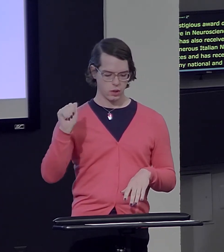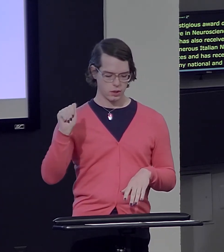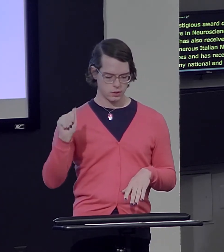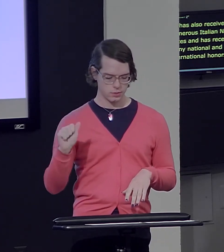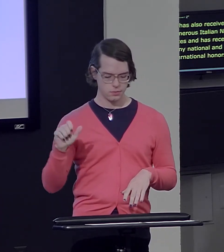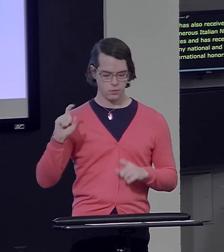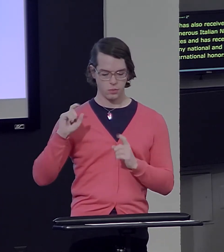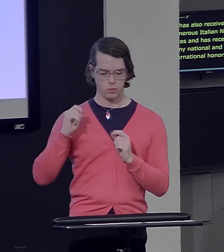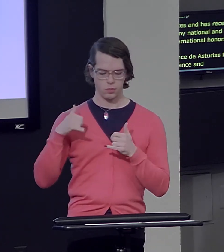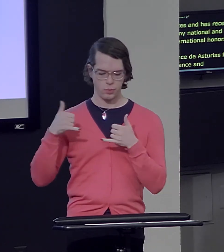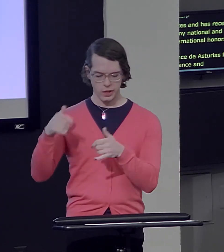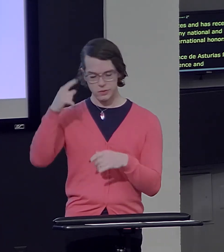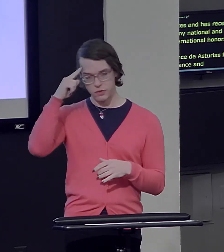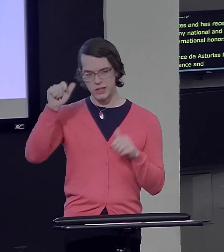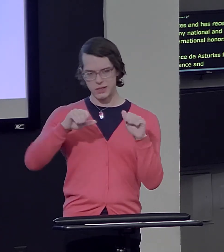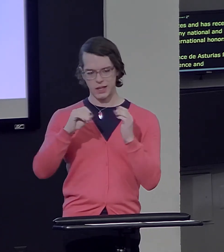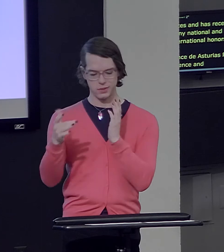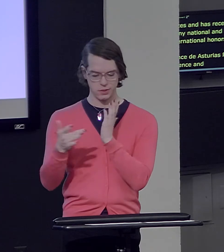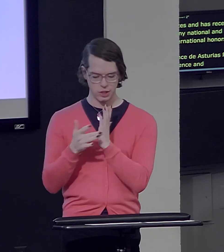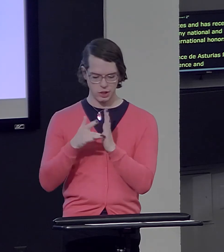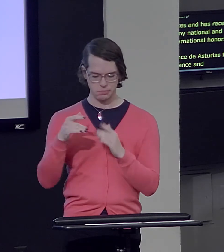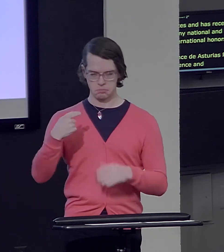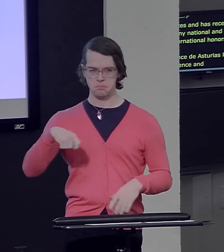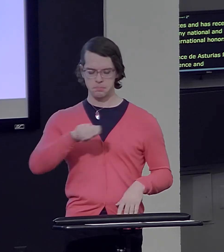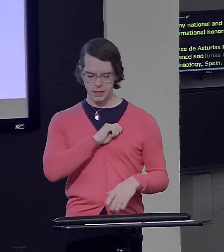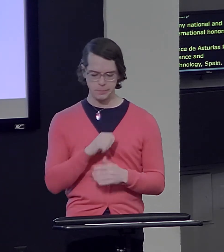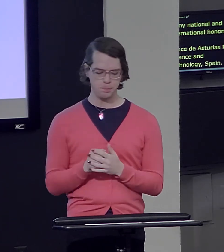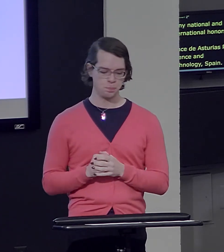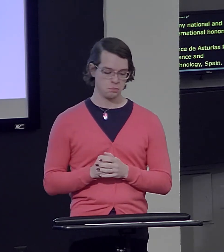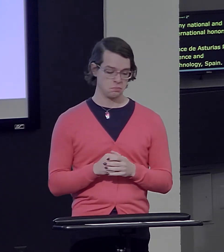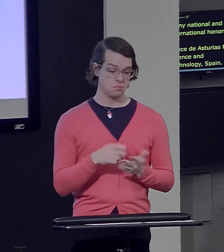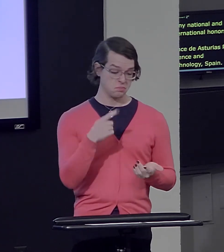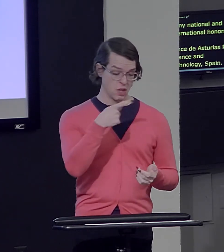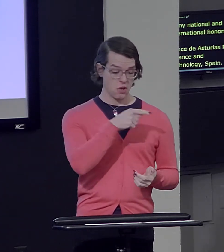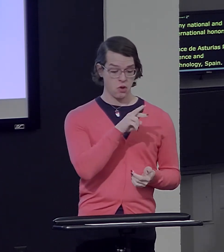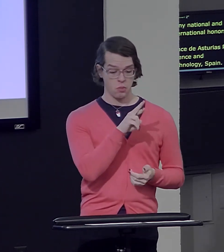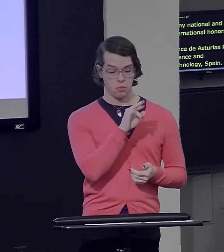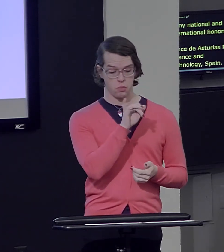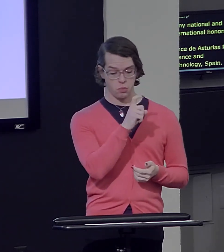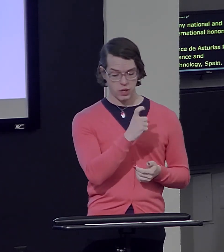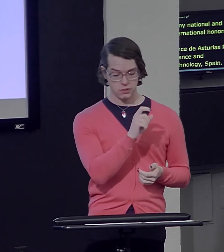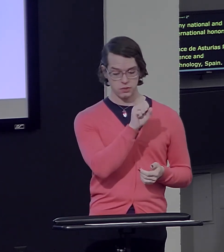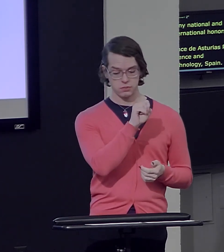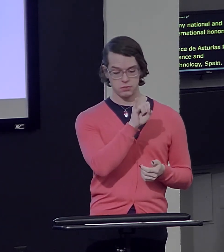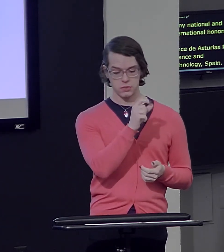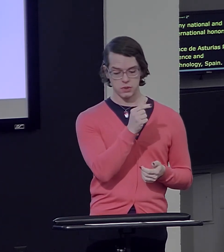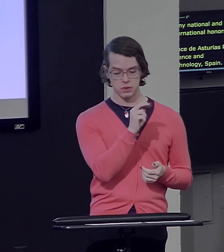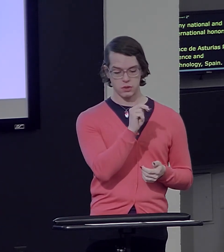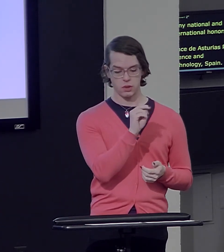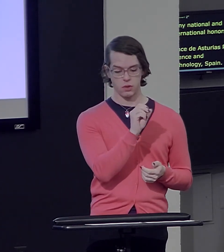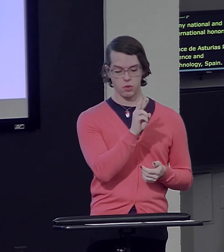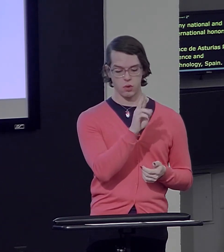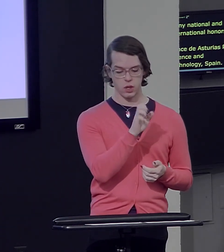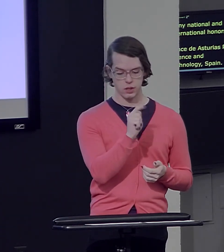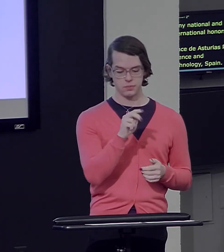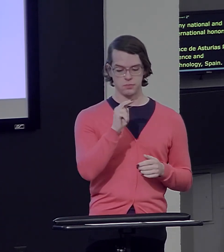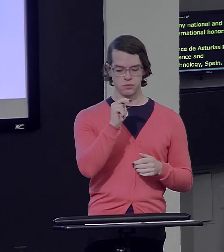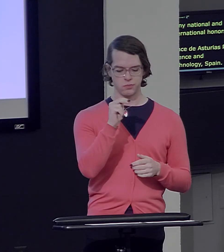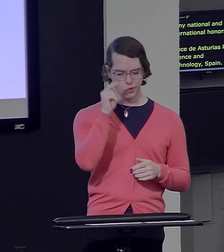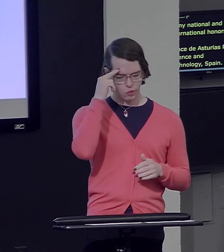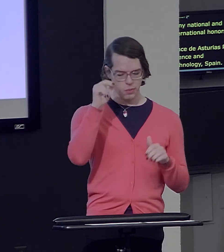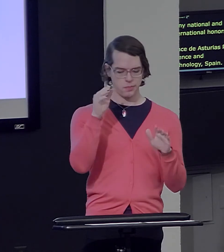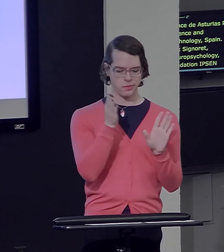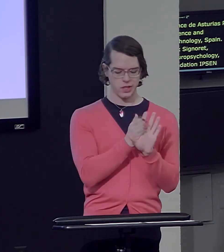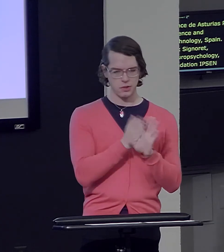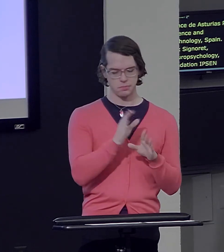such as the Prince de Asturias Prize for Science and Technology in Spain, the Prix Signore